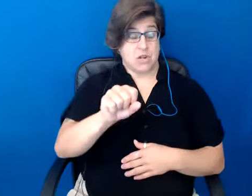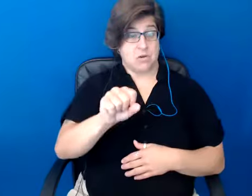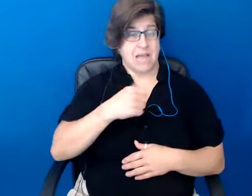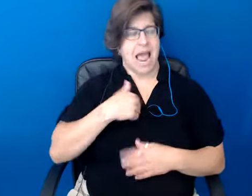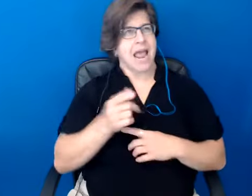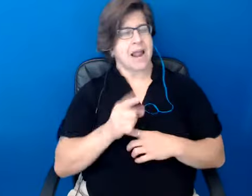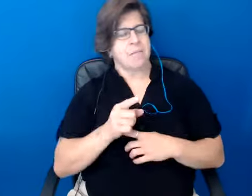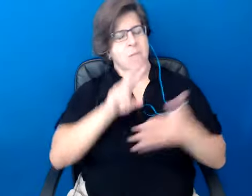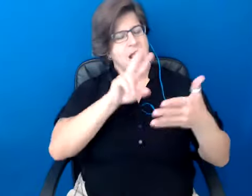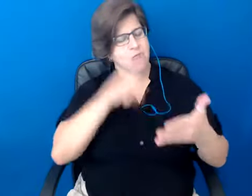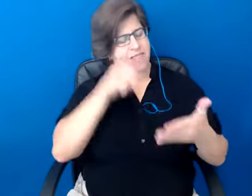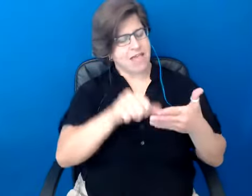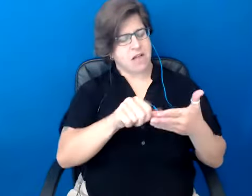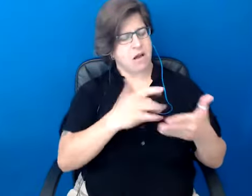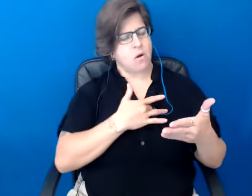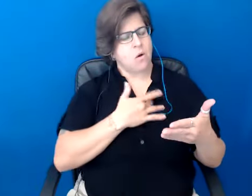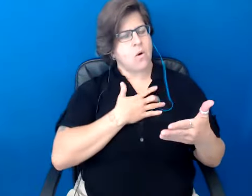that upstairs room at Stepping